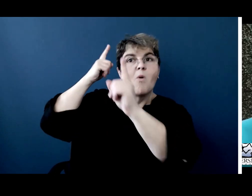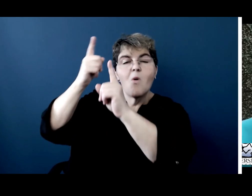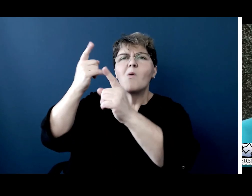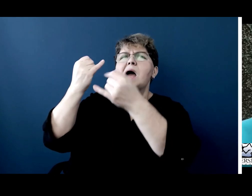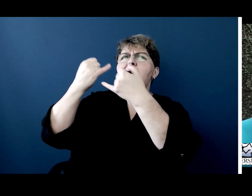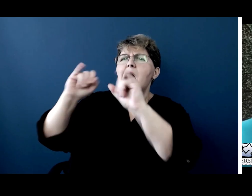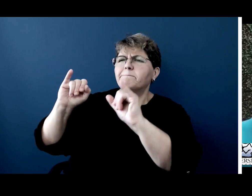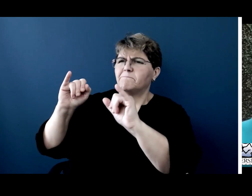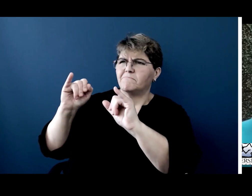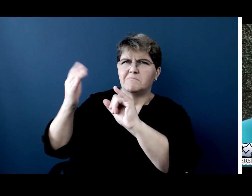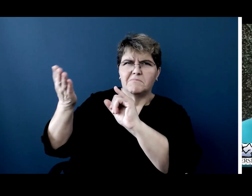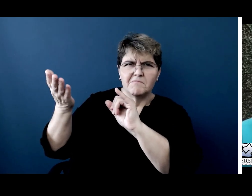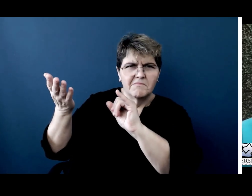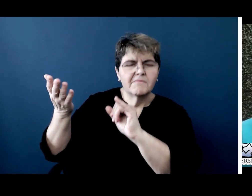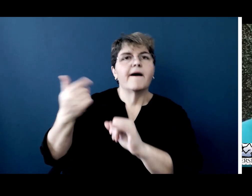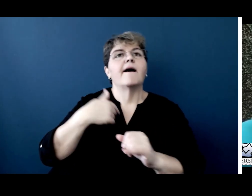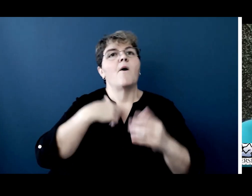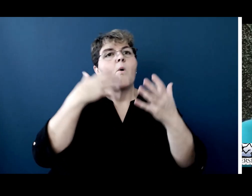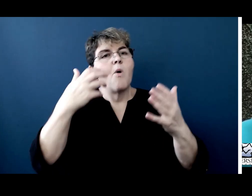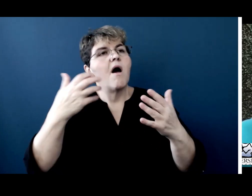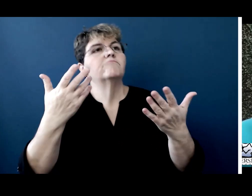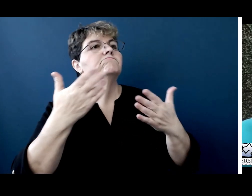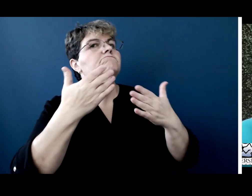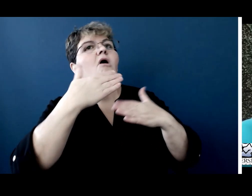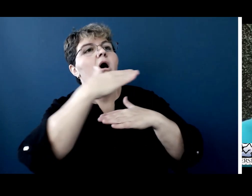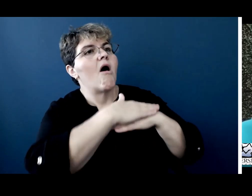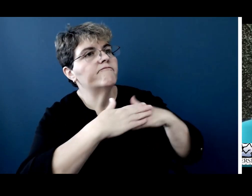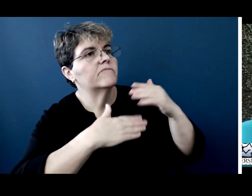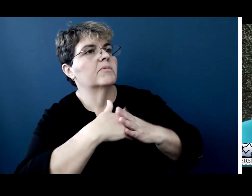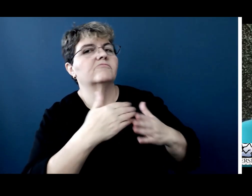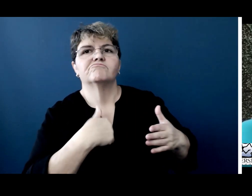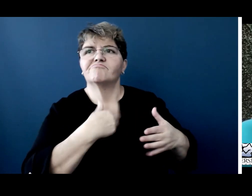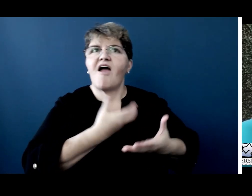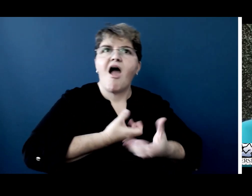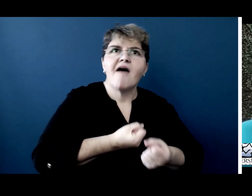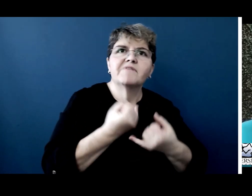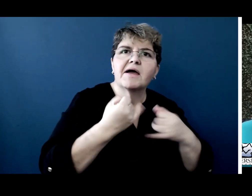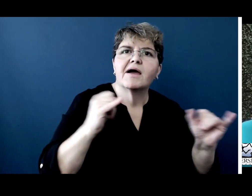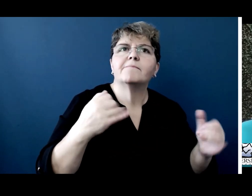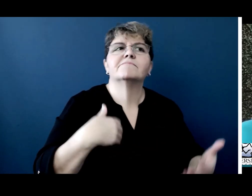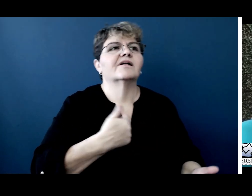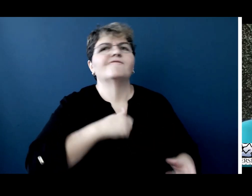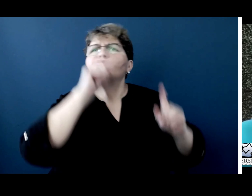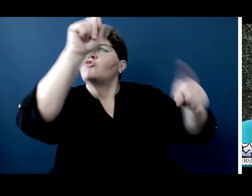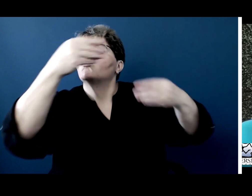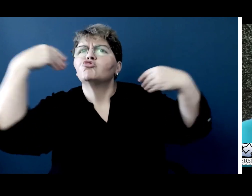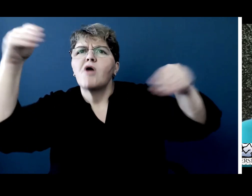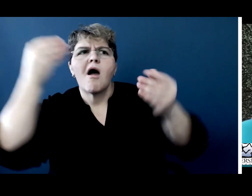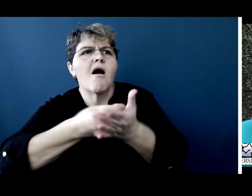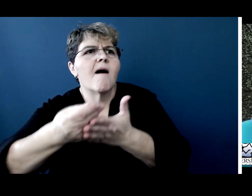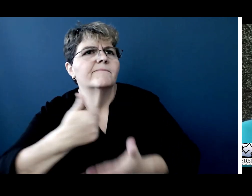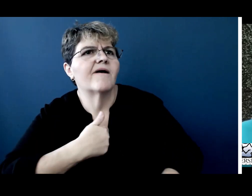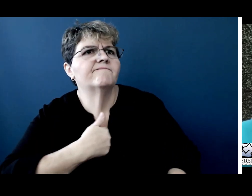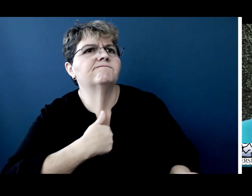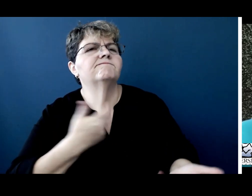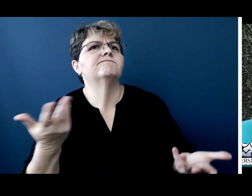on. Yeah. What does that mean to you? Like, what will that goal mean to you? What will that say about you? That I just want to become like